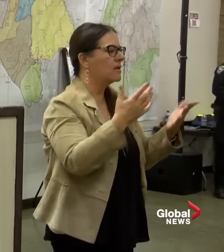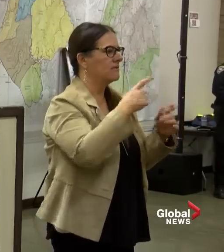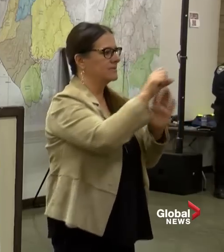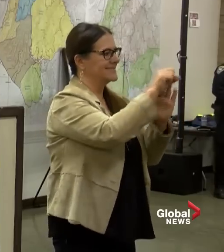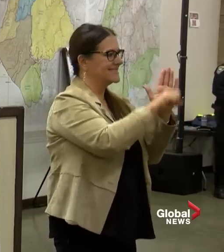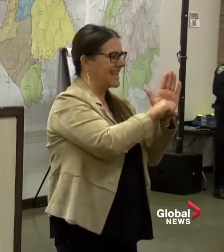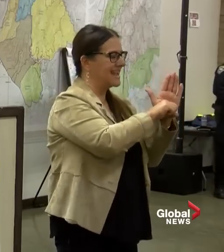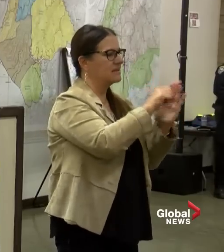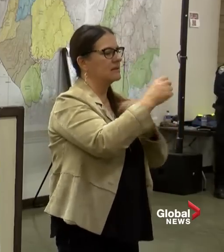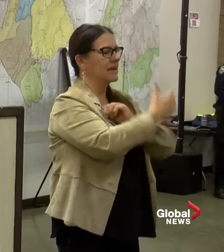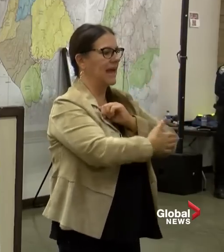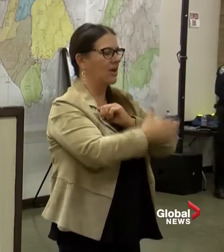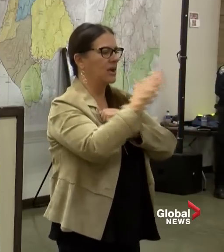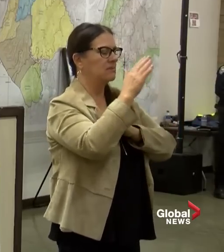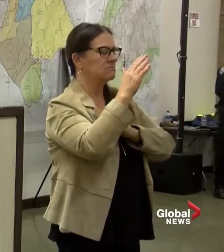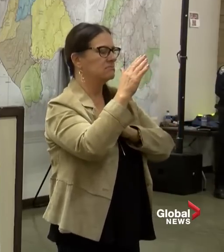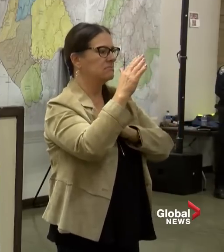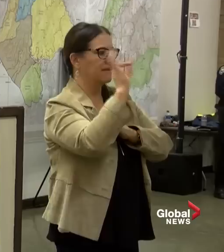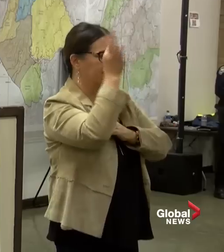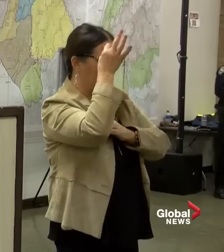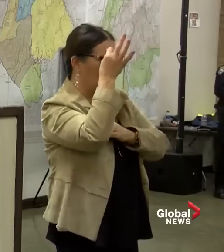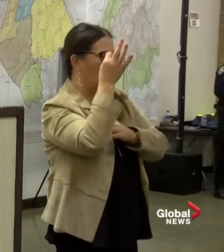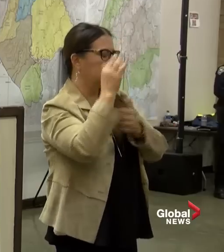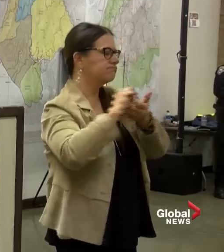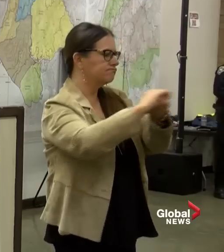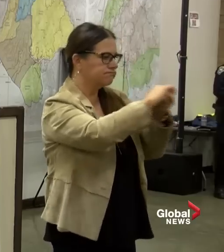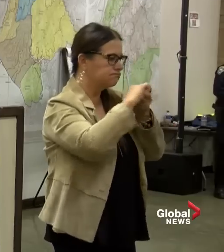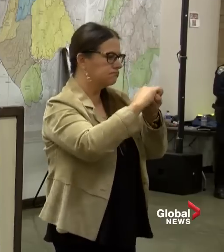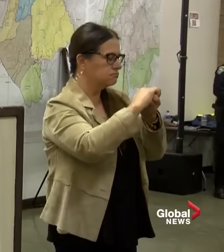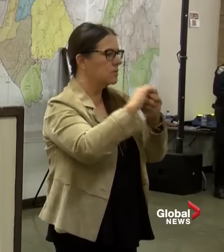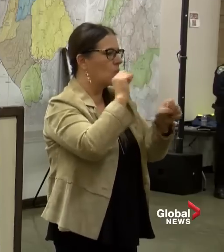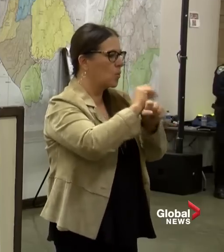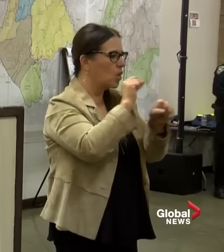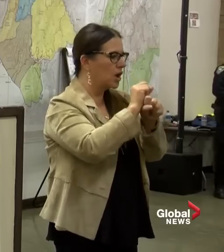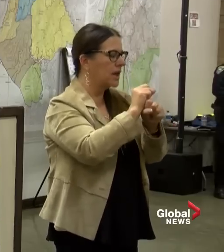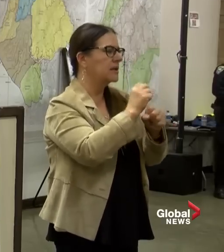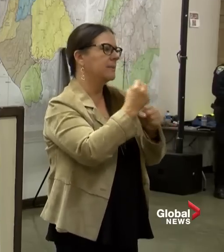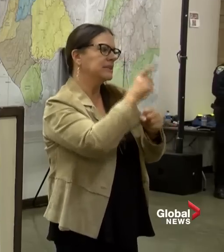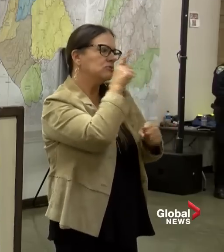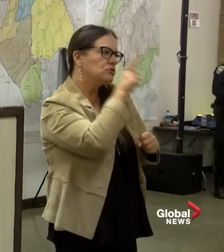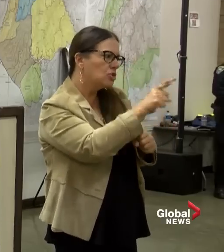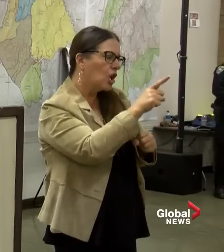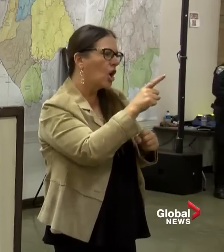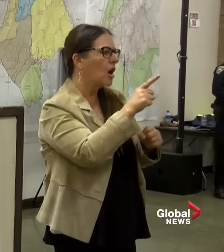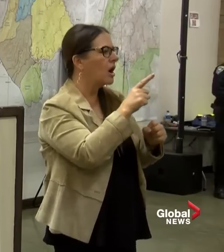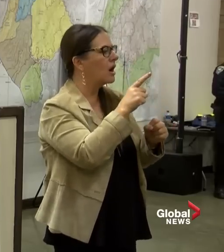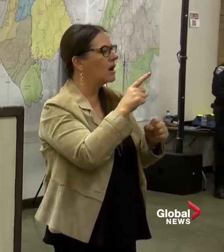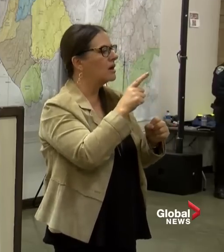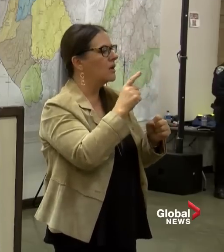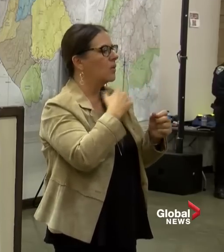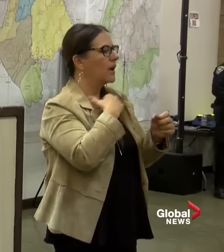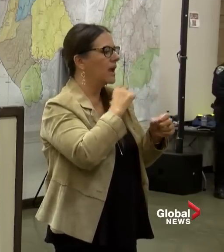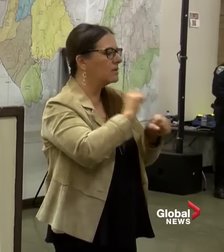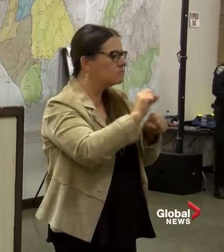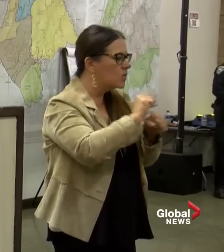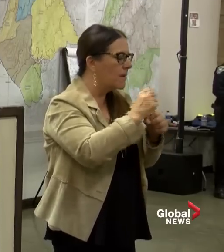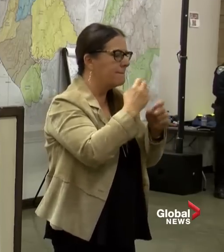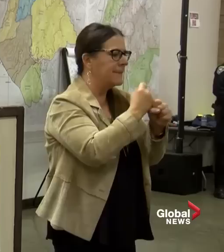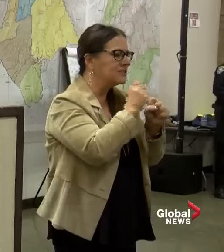federal partners. We are working collaboratively to ensure safe and rapid reentry.